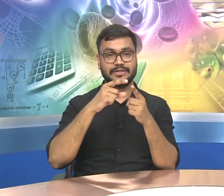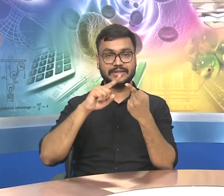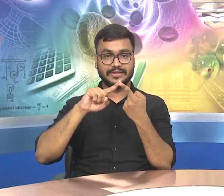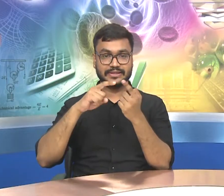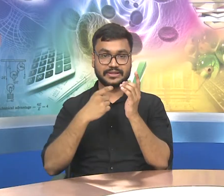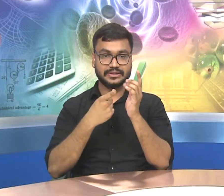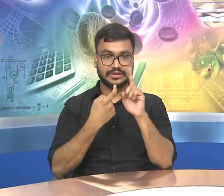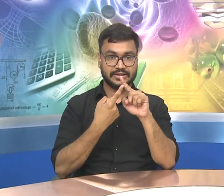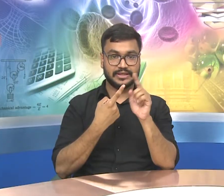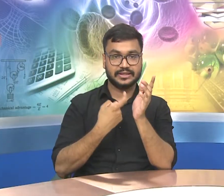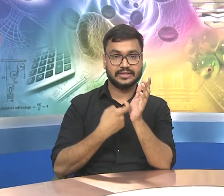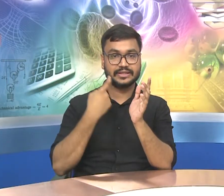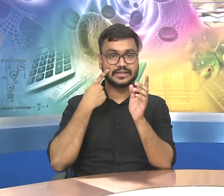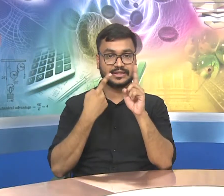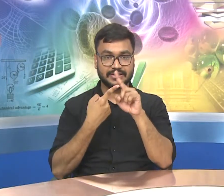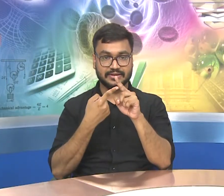And second chain is